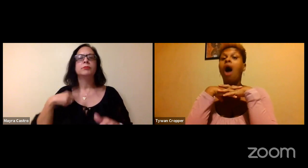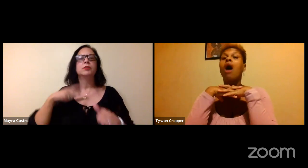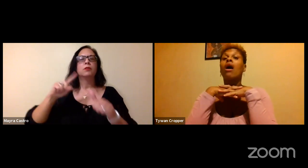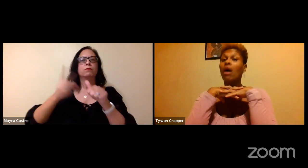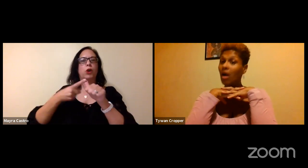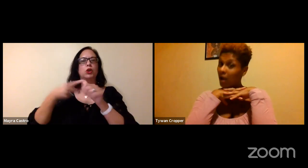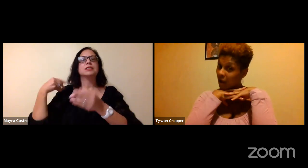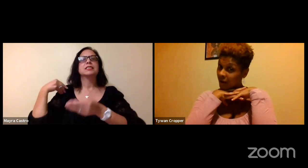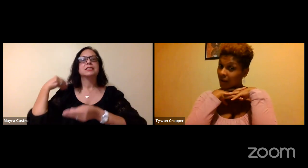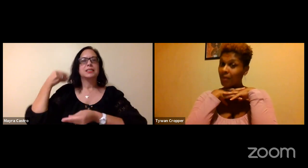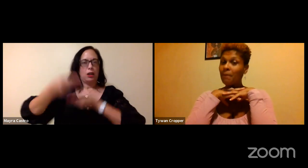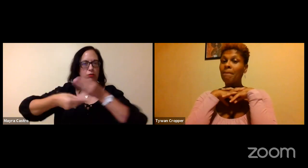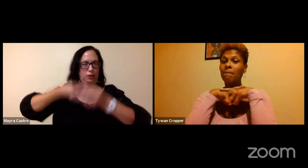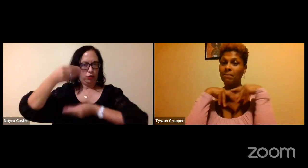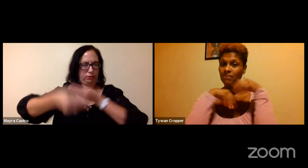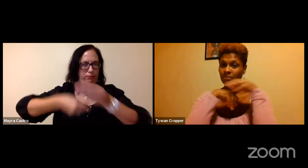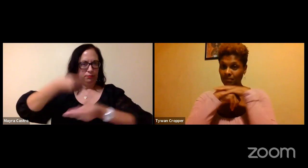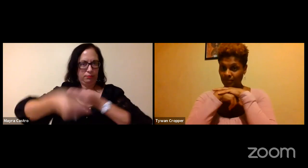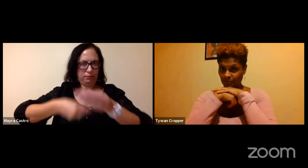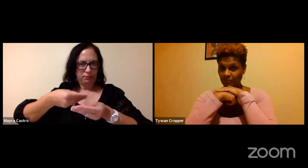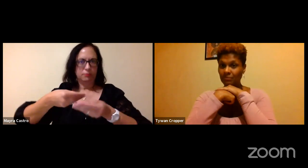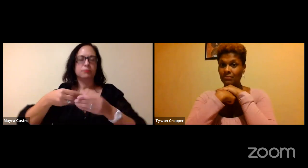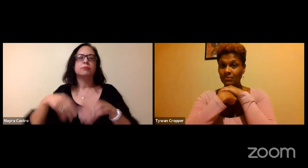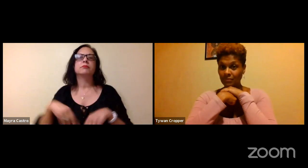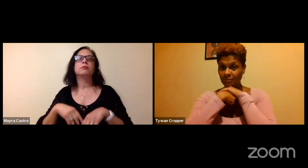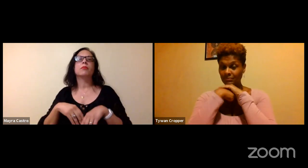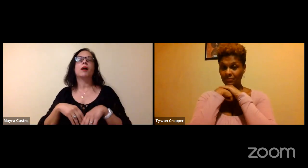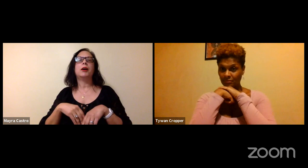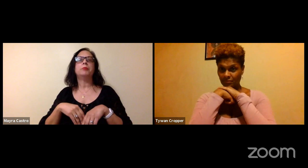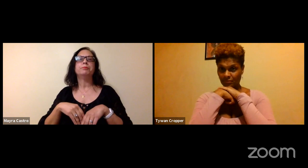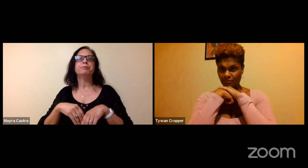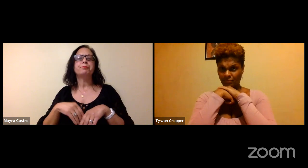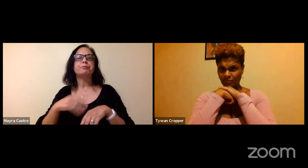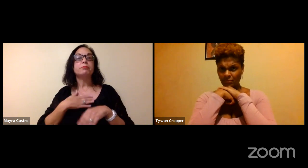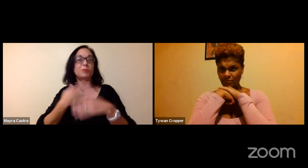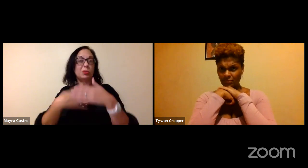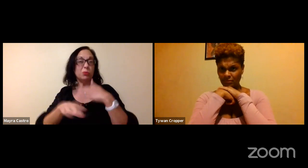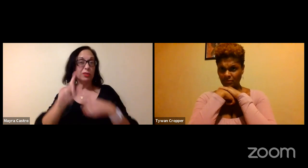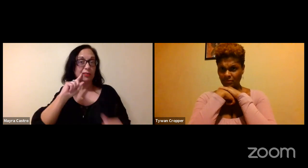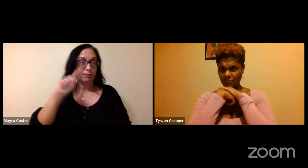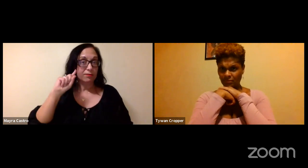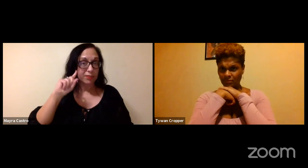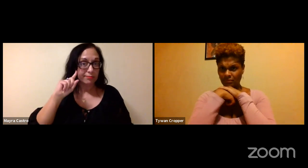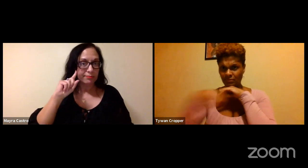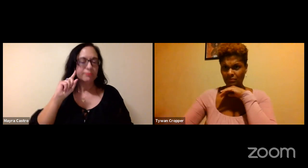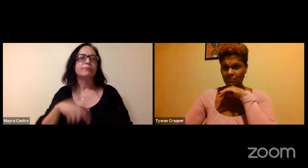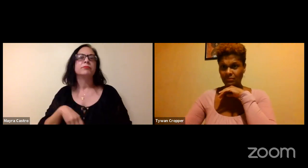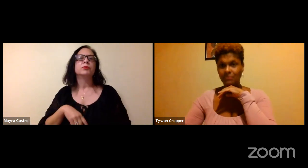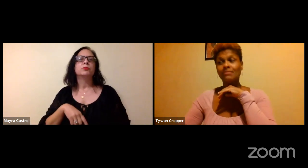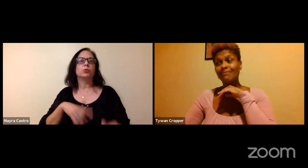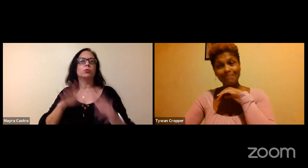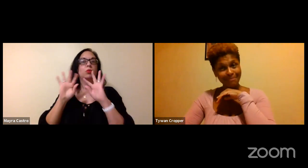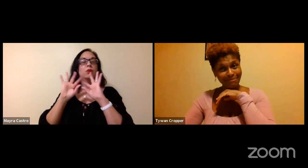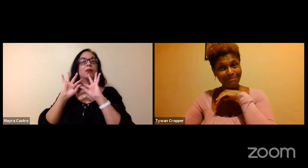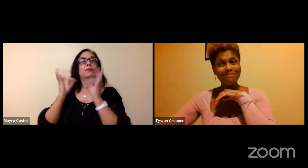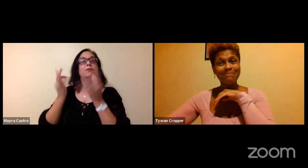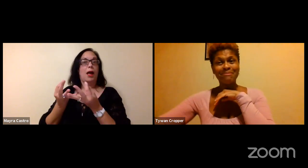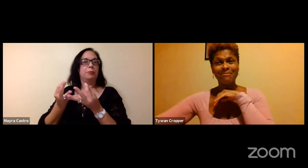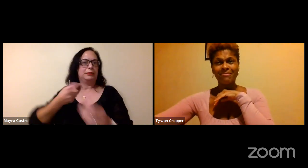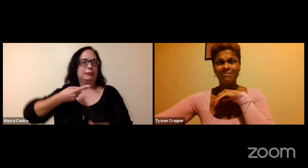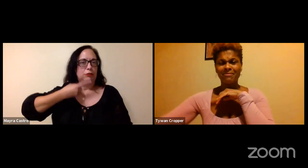I was not born in Cuba. I'm a first generation born in this country, born